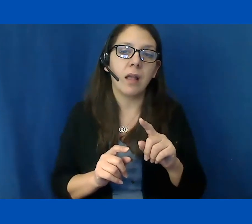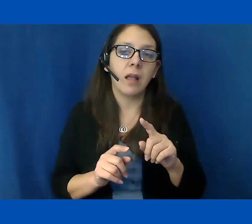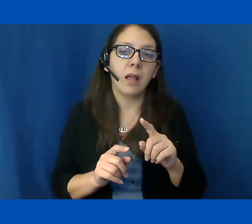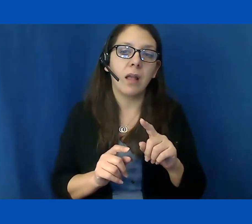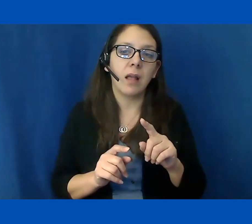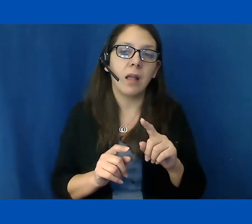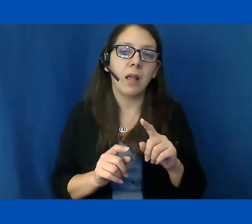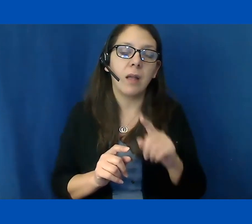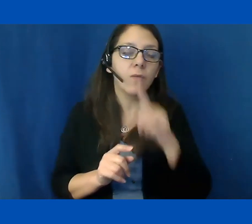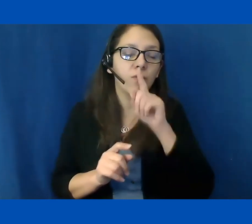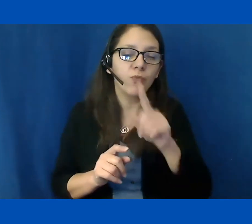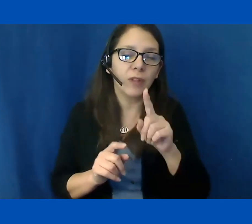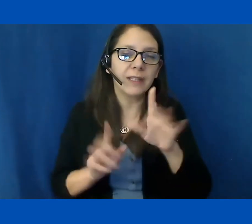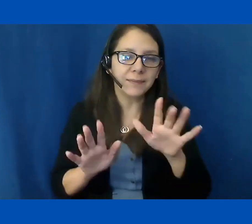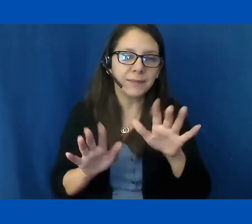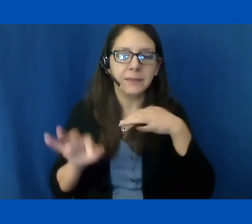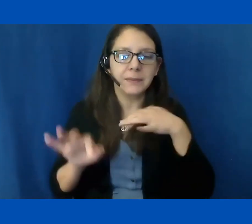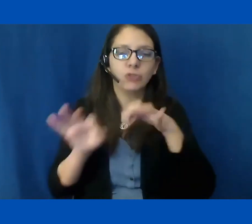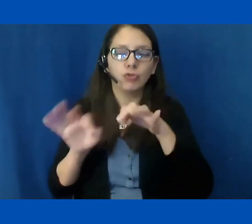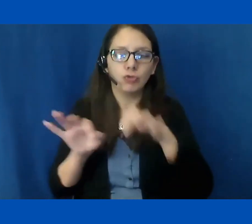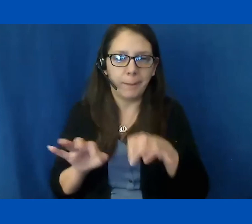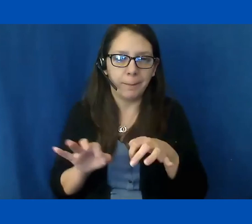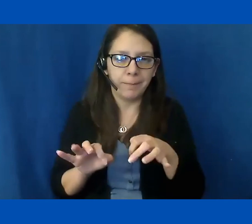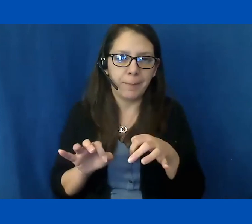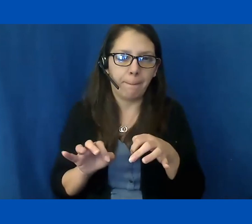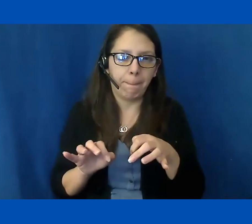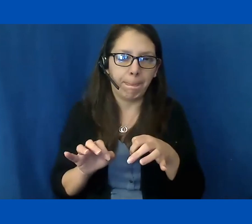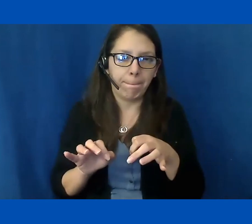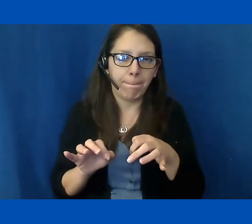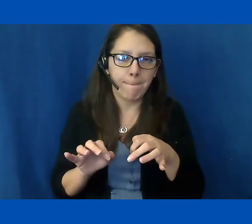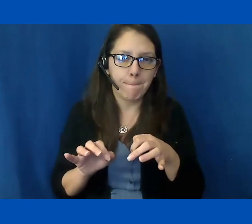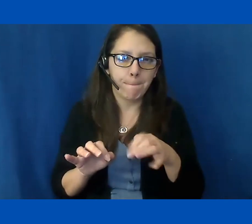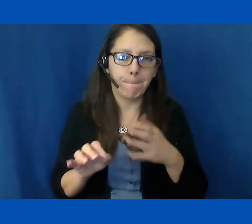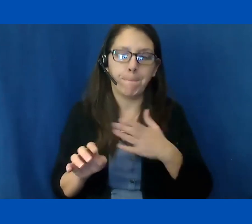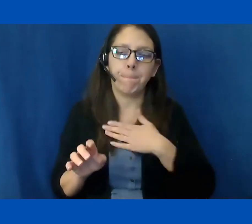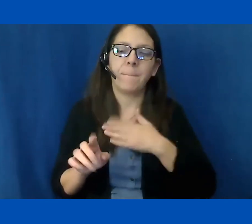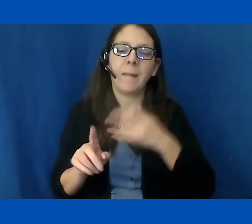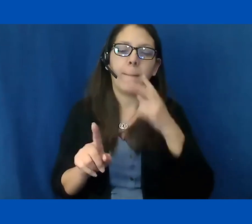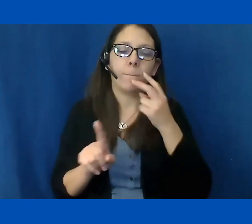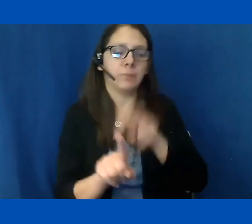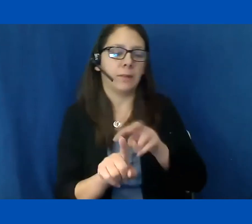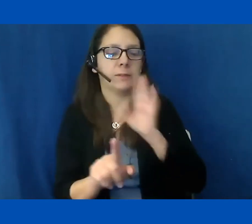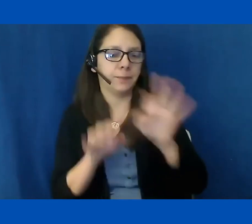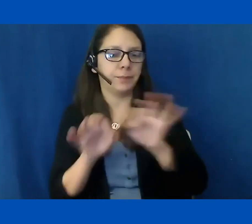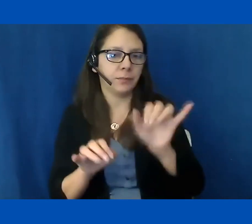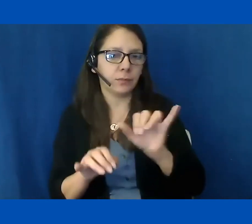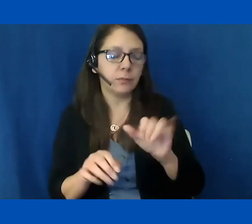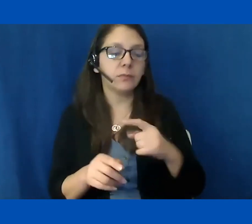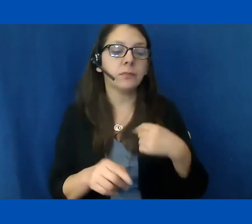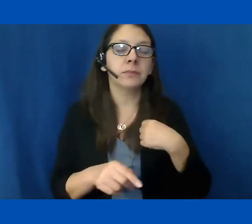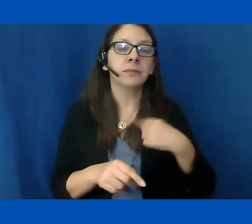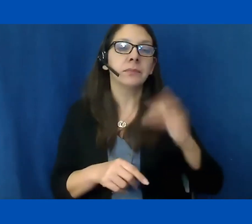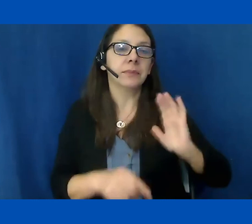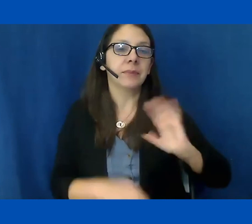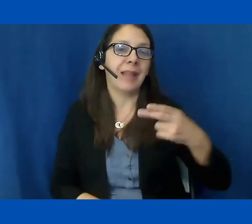let me describe it, and then I'll describe what it seems like from my perspective. When I was in high school, there